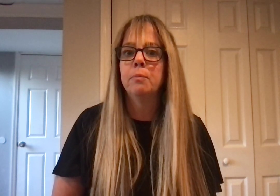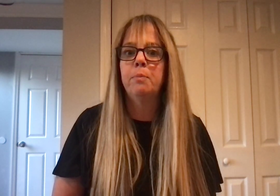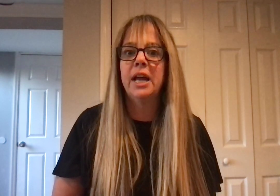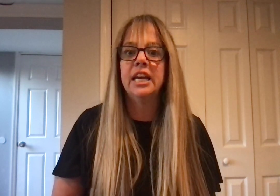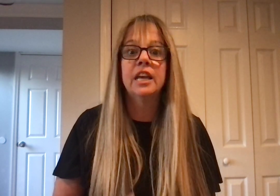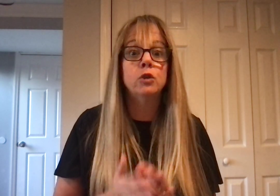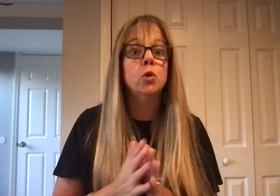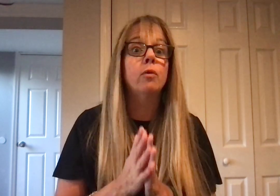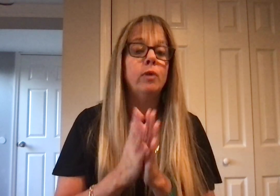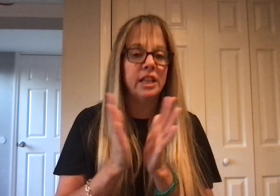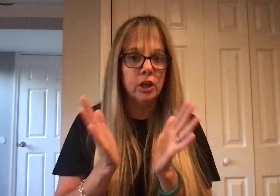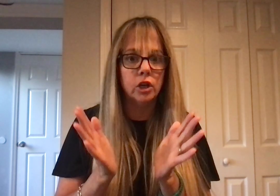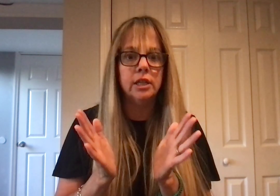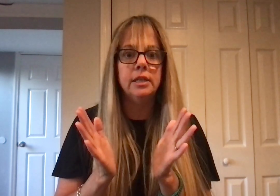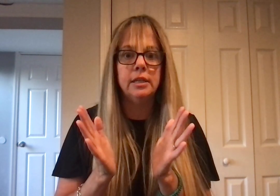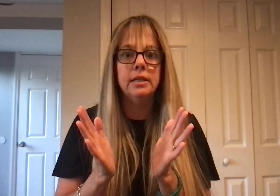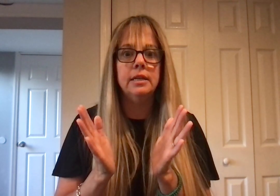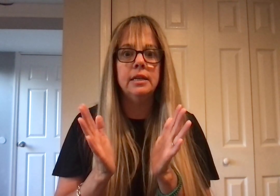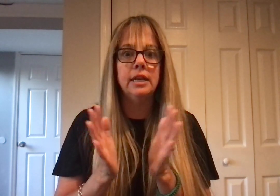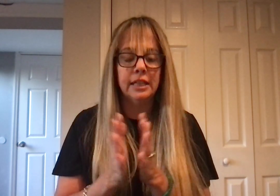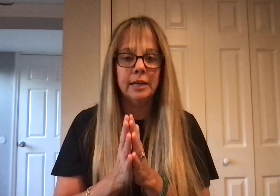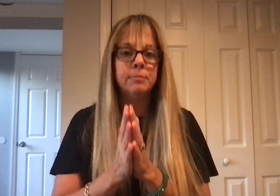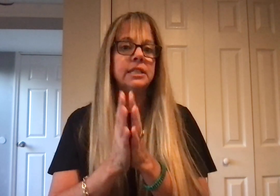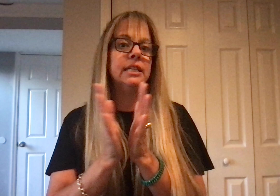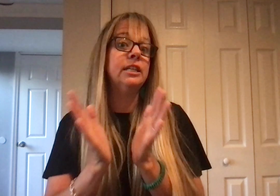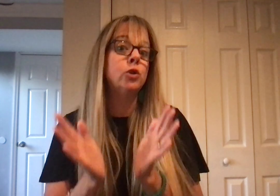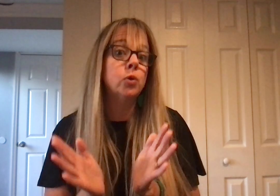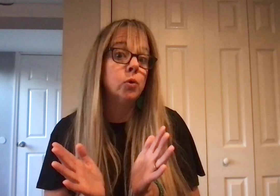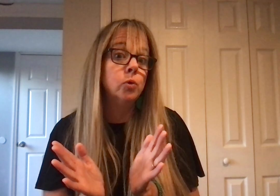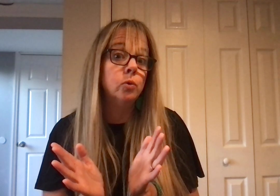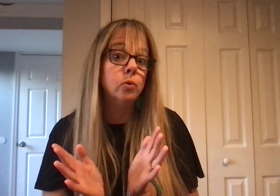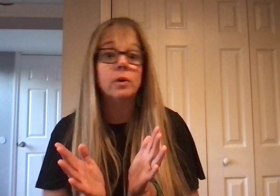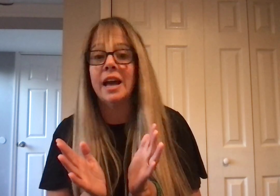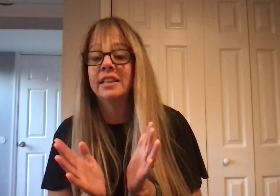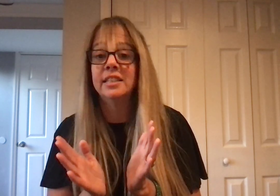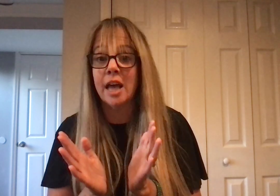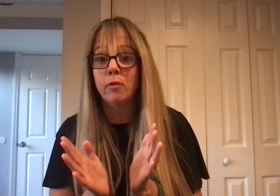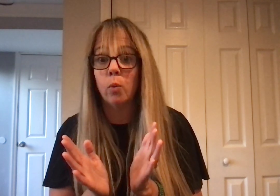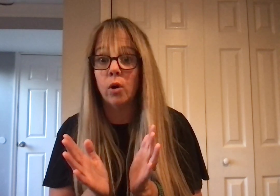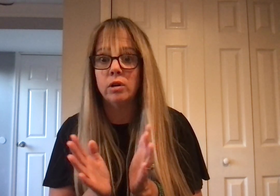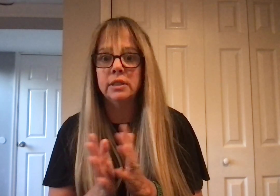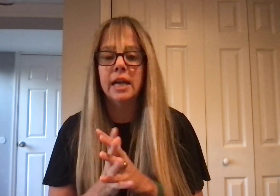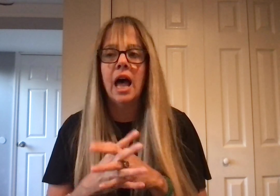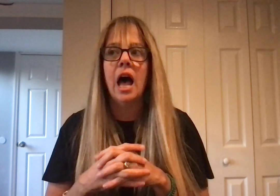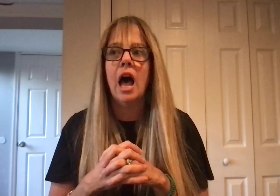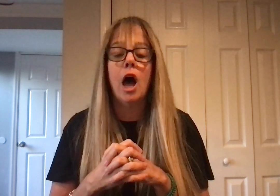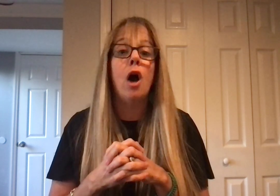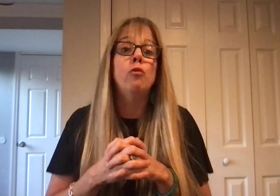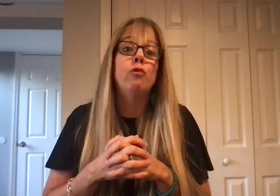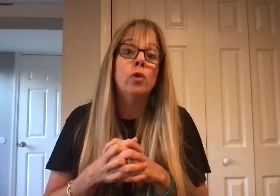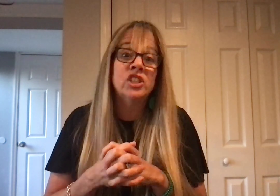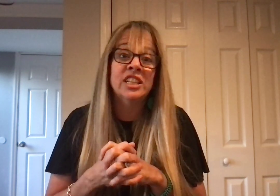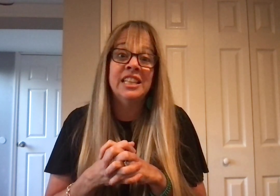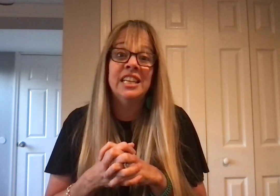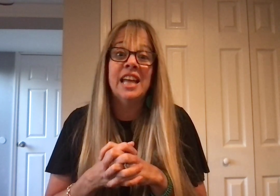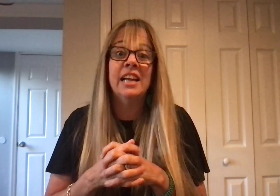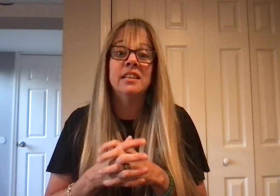But it gives you a really good glimpse into kind of the deaf world. Unfortunately,